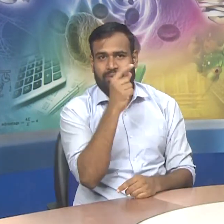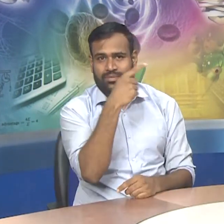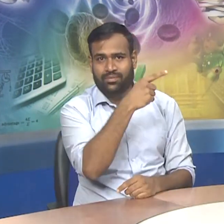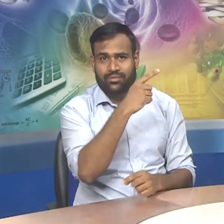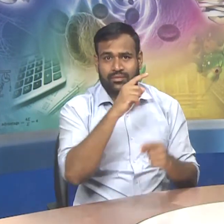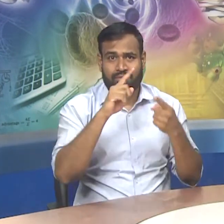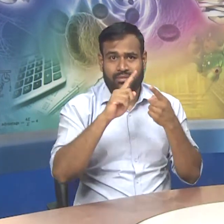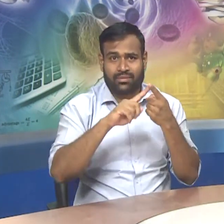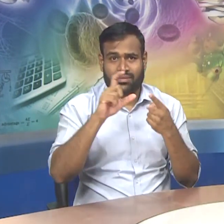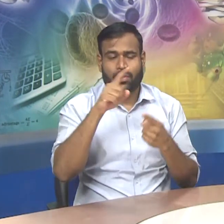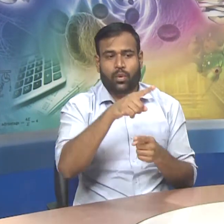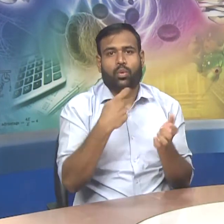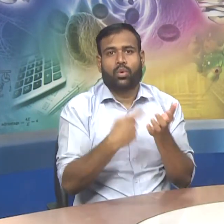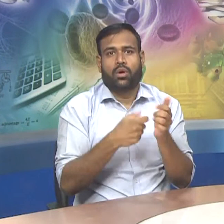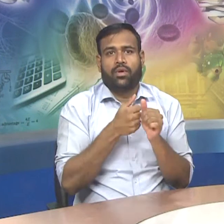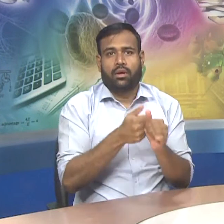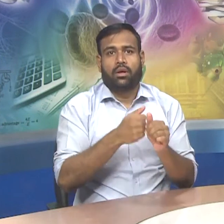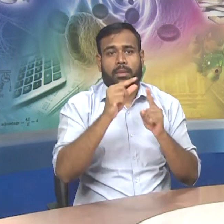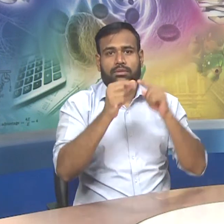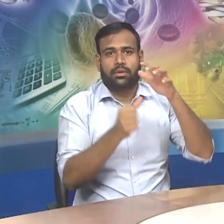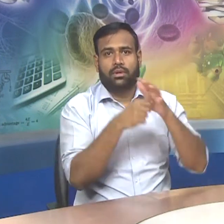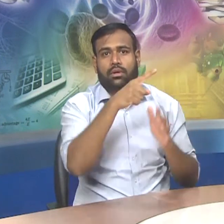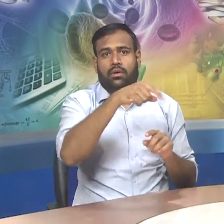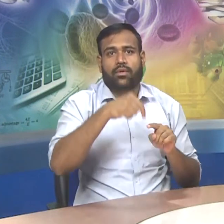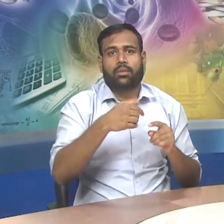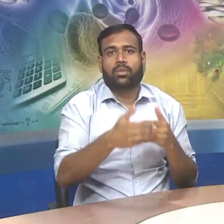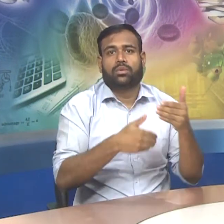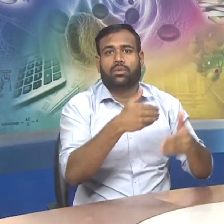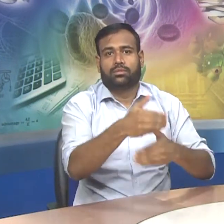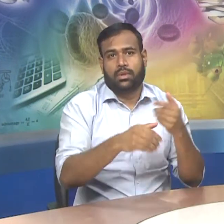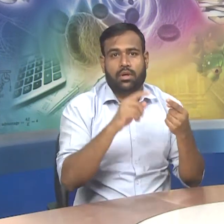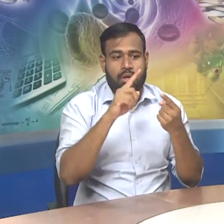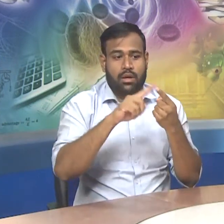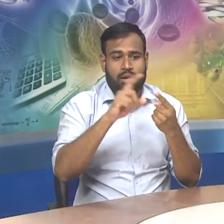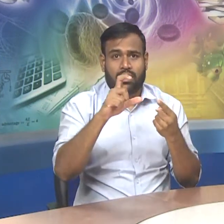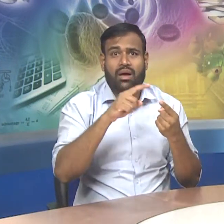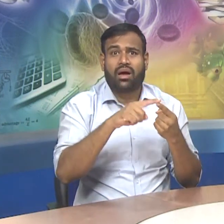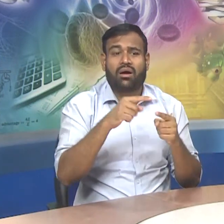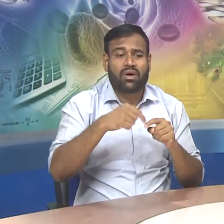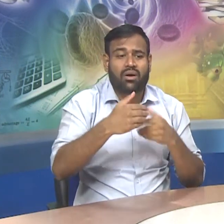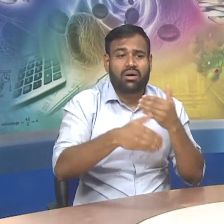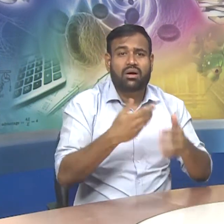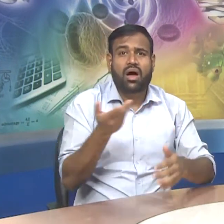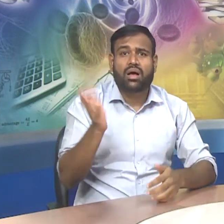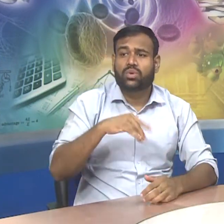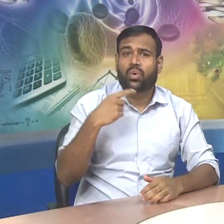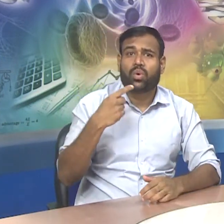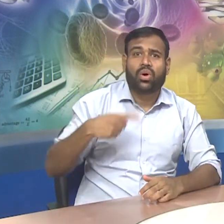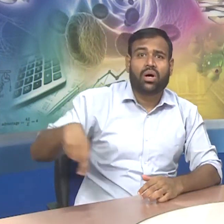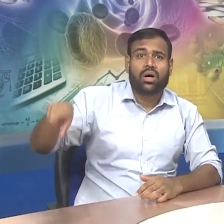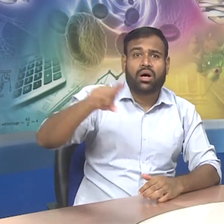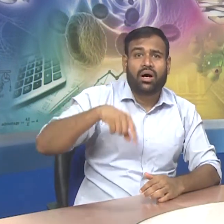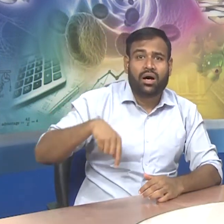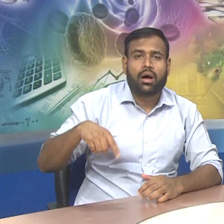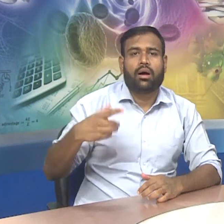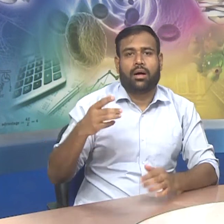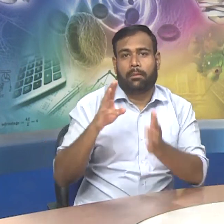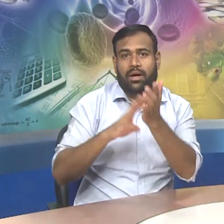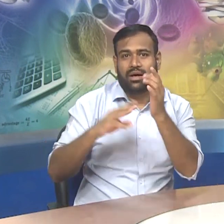The president is elected by an electoral college. This electoral college